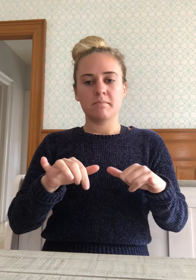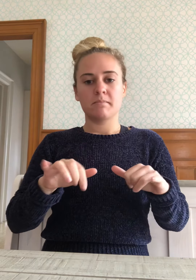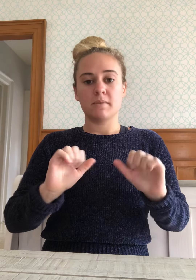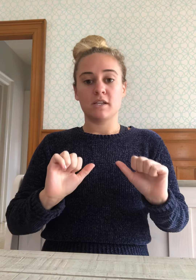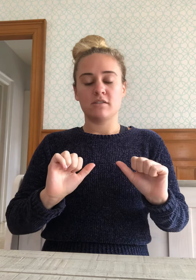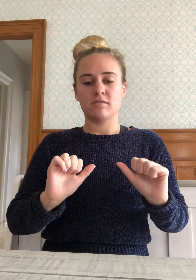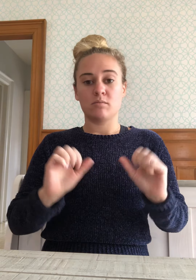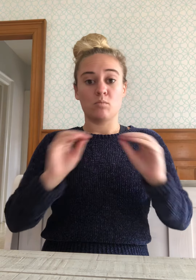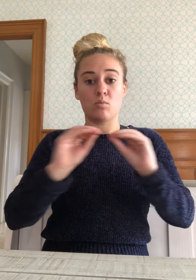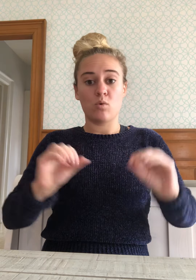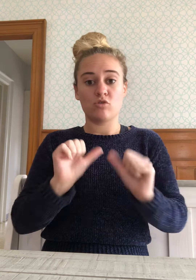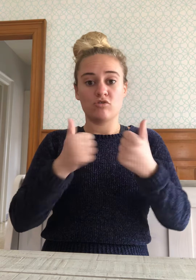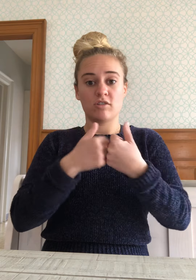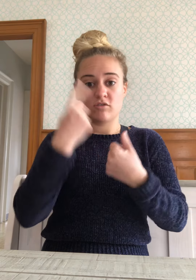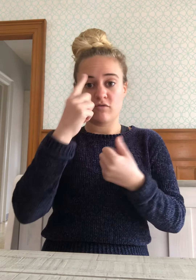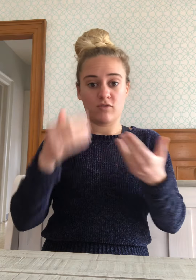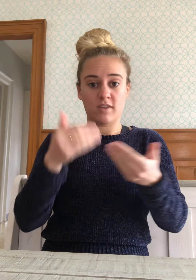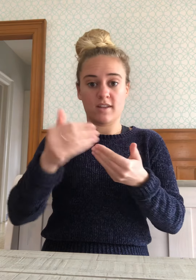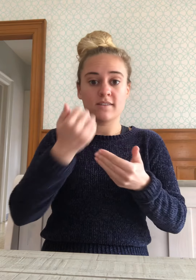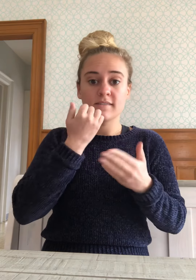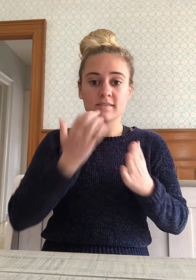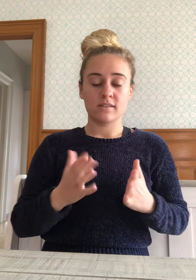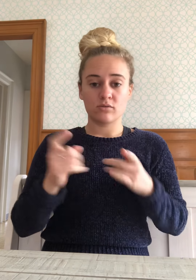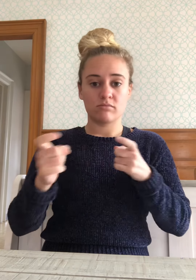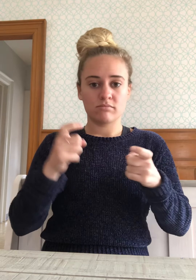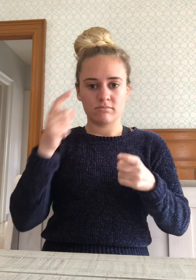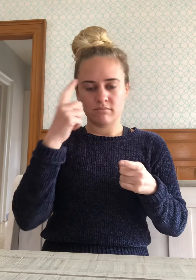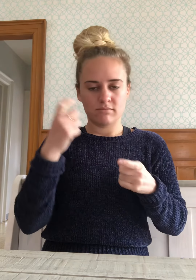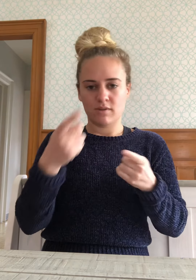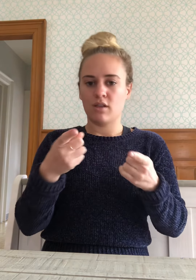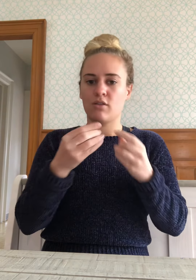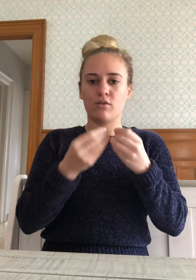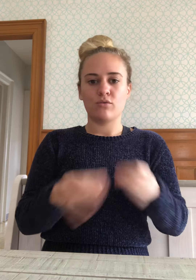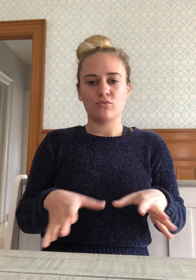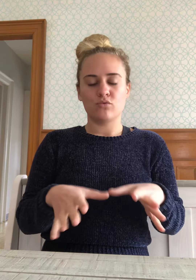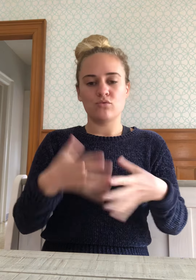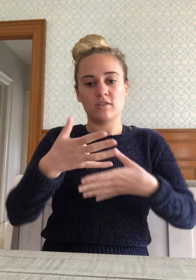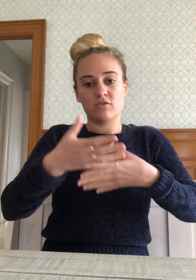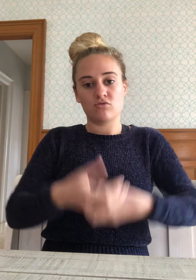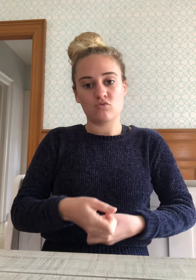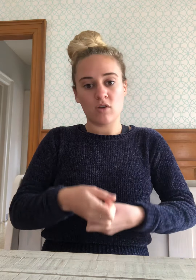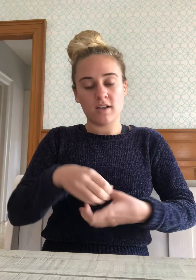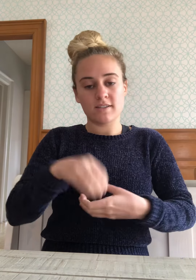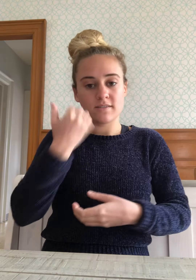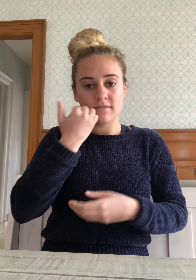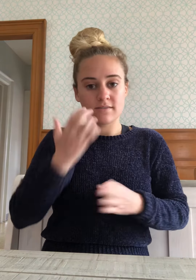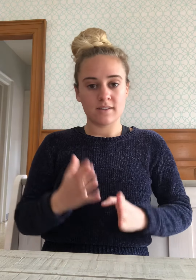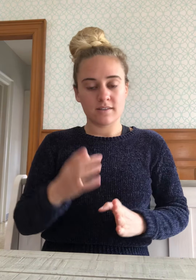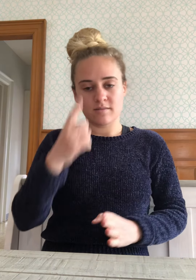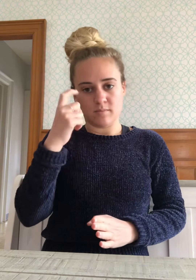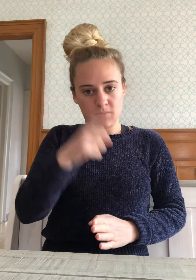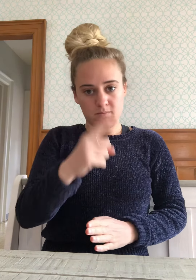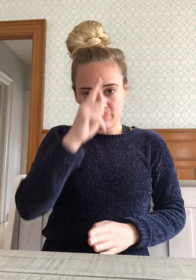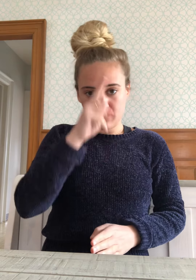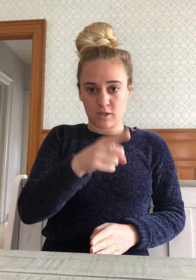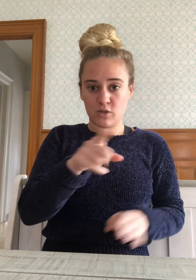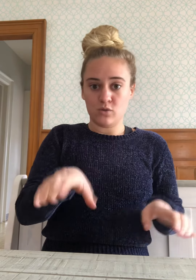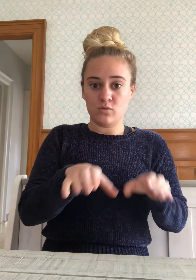to manage this patient, because they're losing confidence in dentists, because you may believe you did something and you didn't really do it, and all they know is